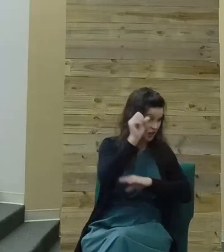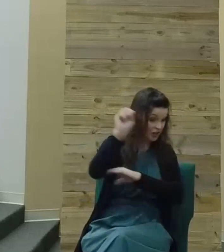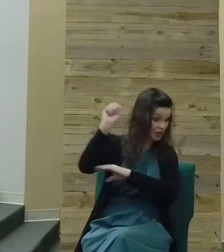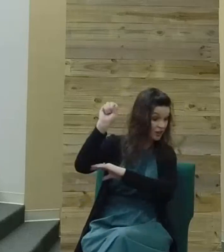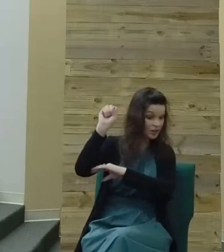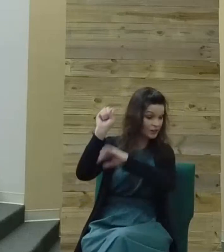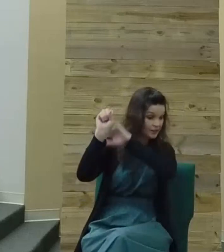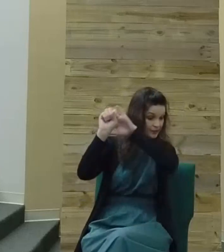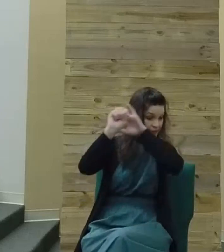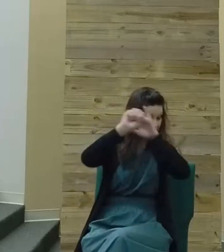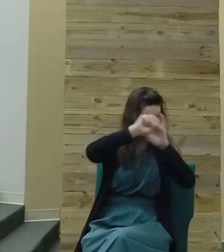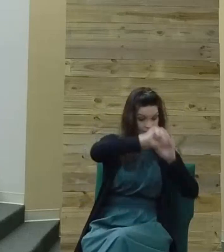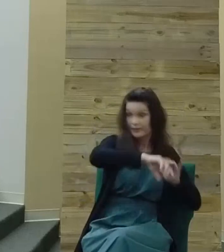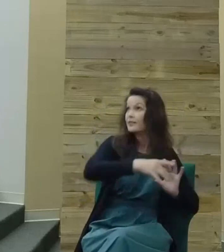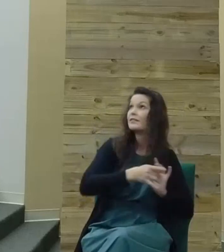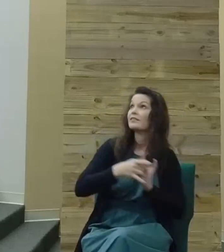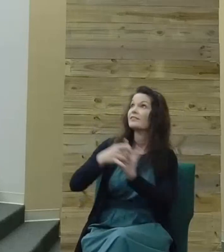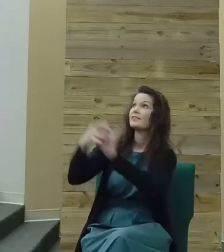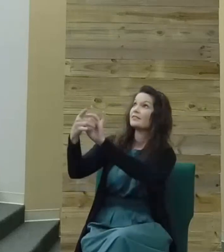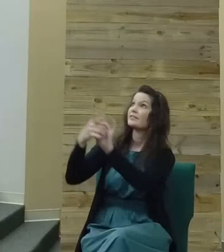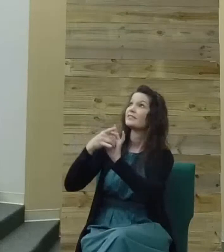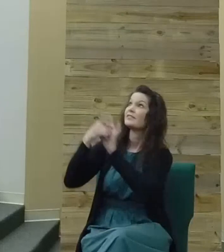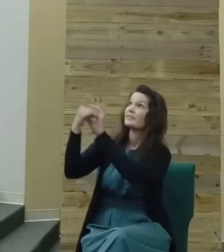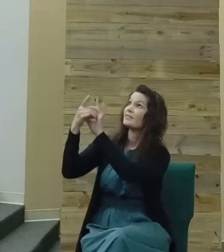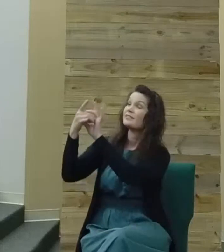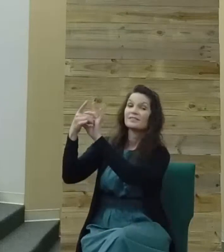of God receiving his forgiveness.